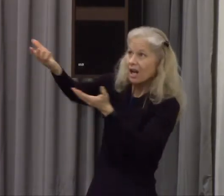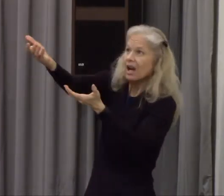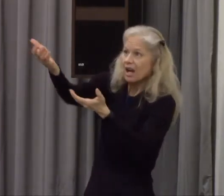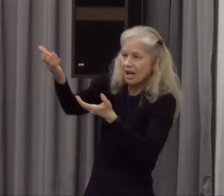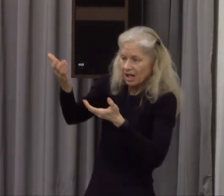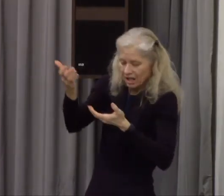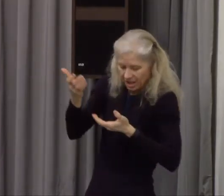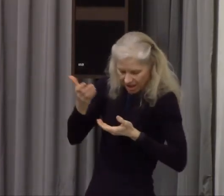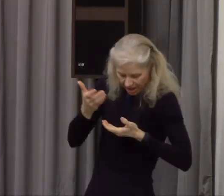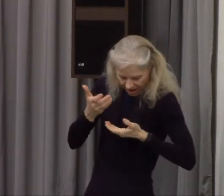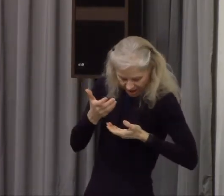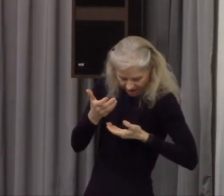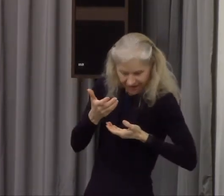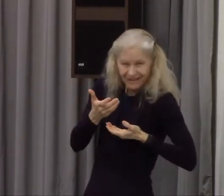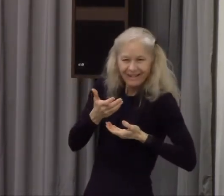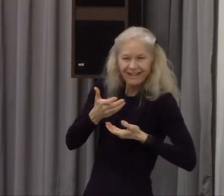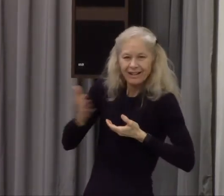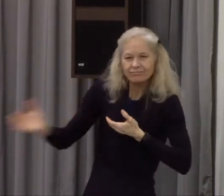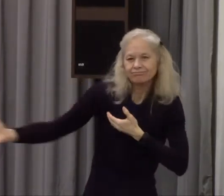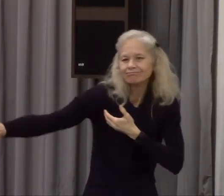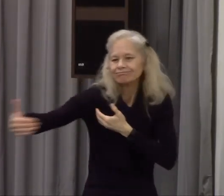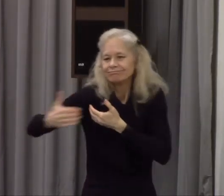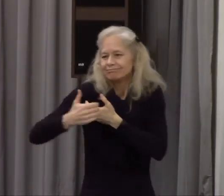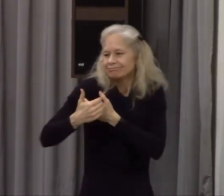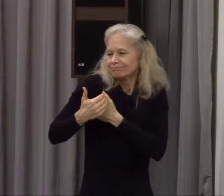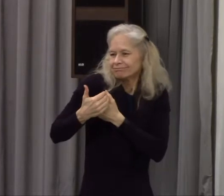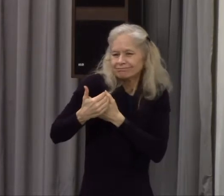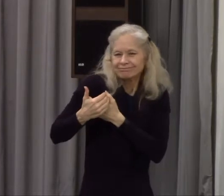him, and they'd be saved.